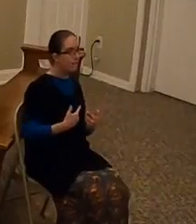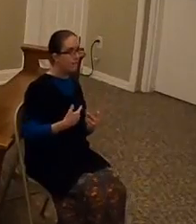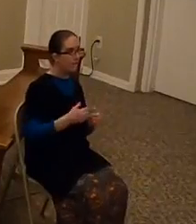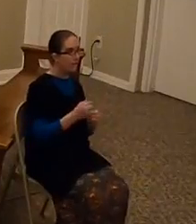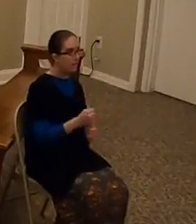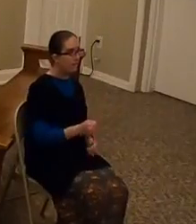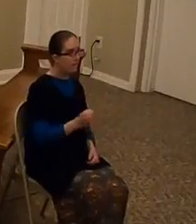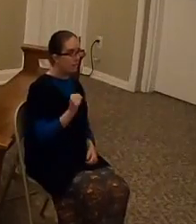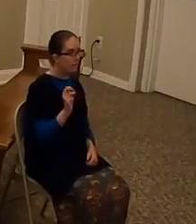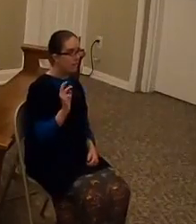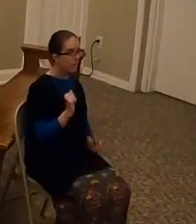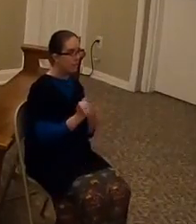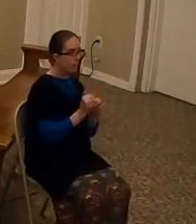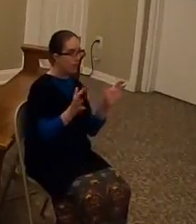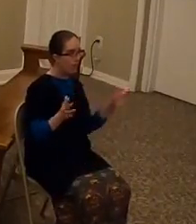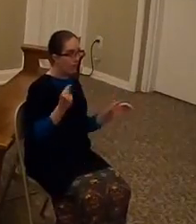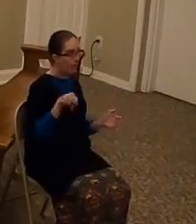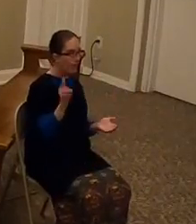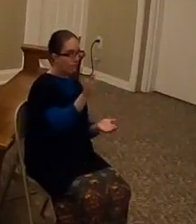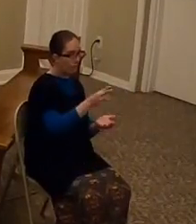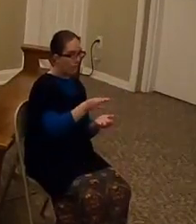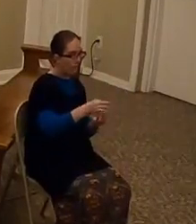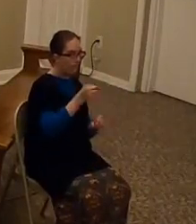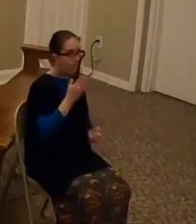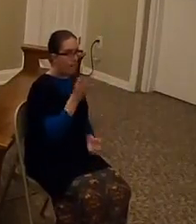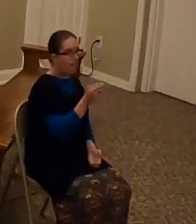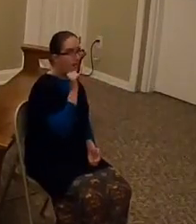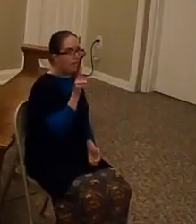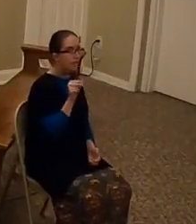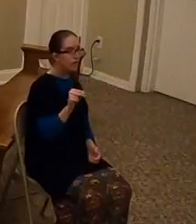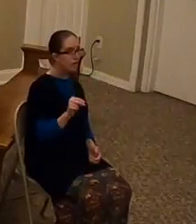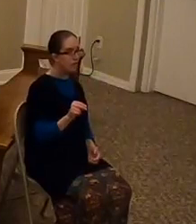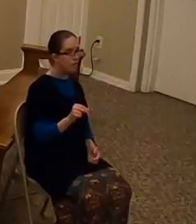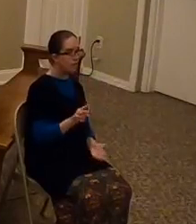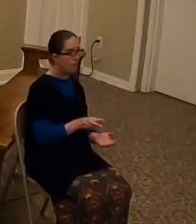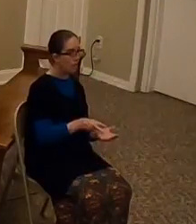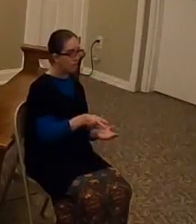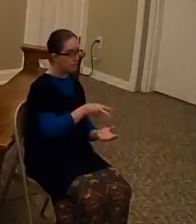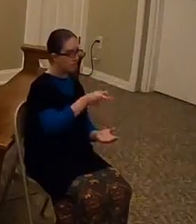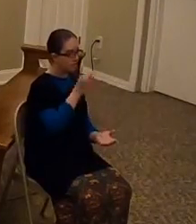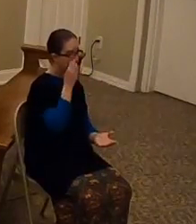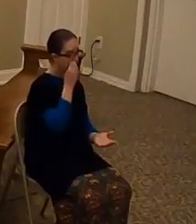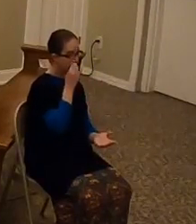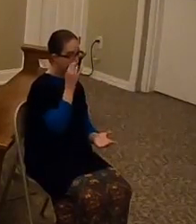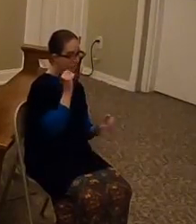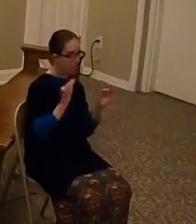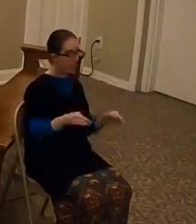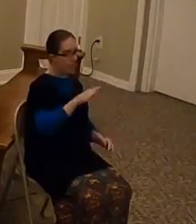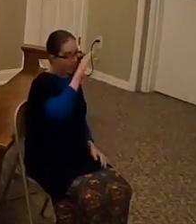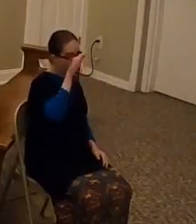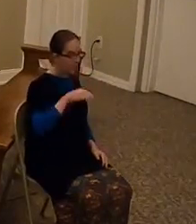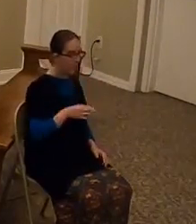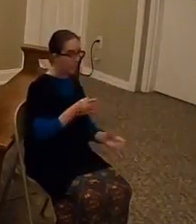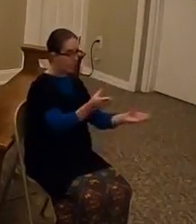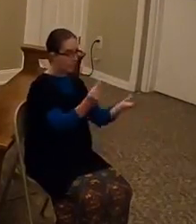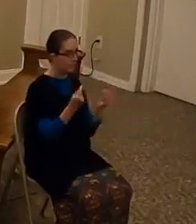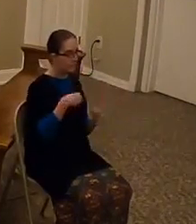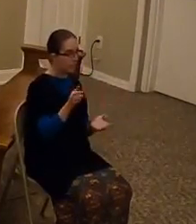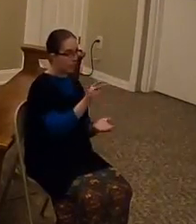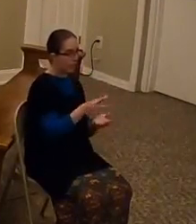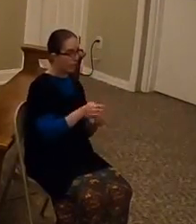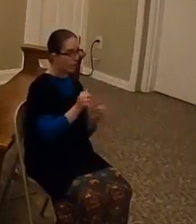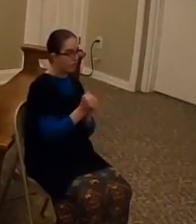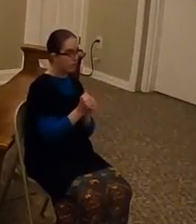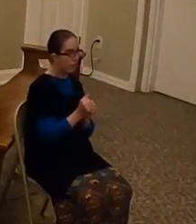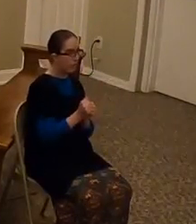Yes, sir. Amen. So without the Holy Ghost, there is no resurrection. So if you've never really received the Holy Ghost